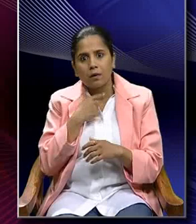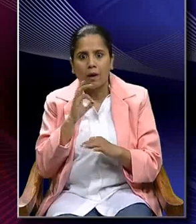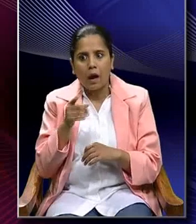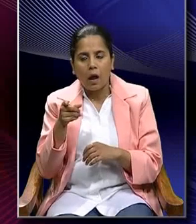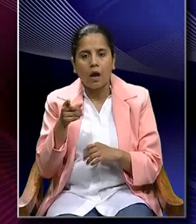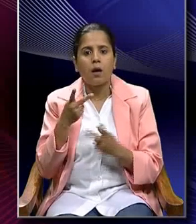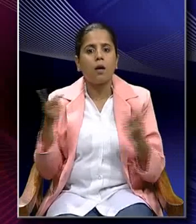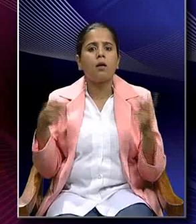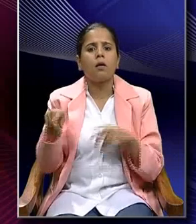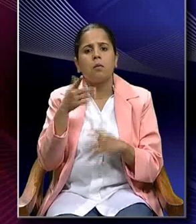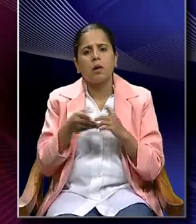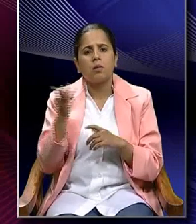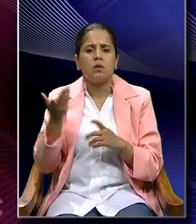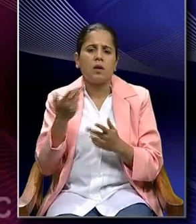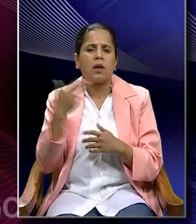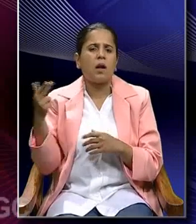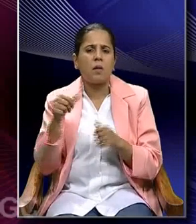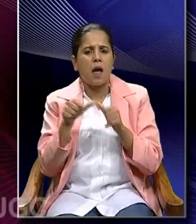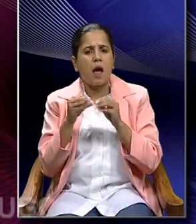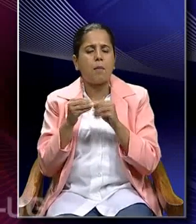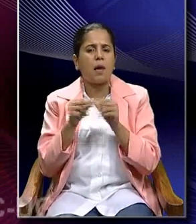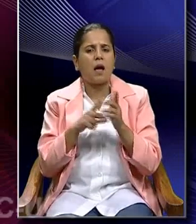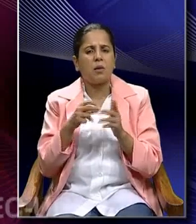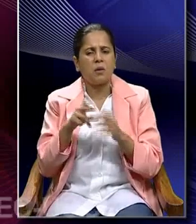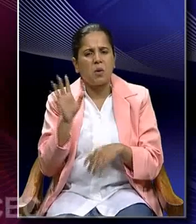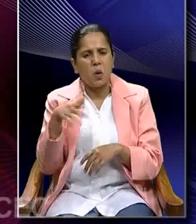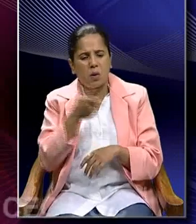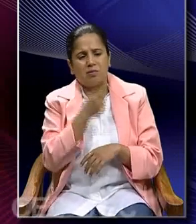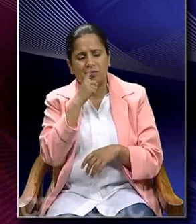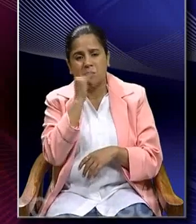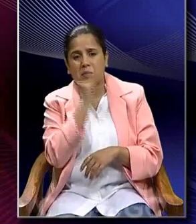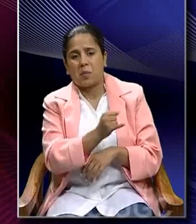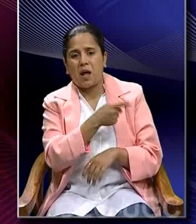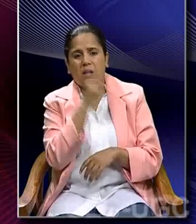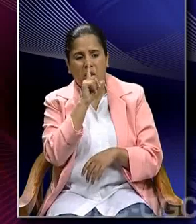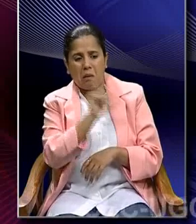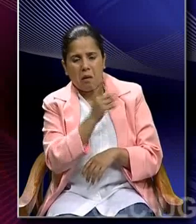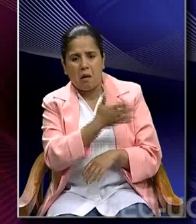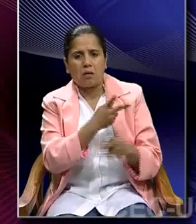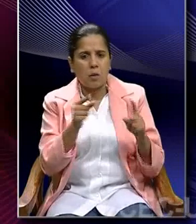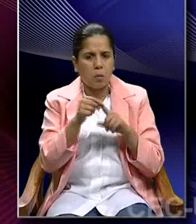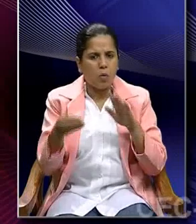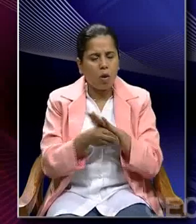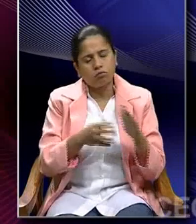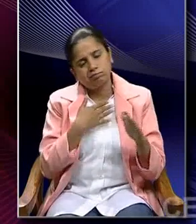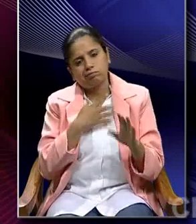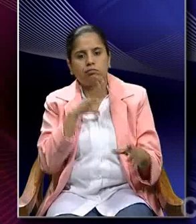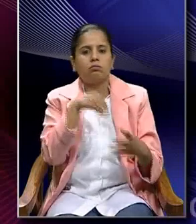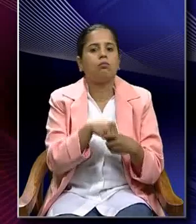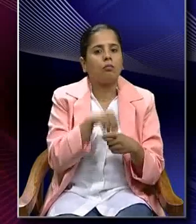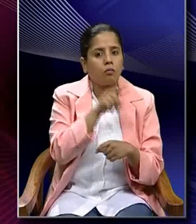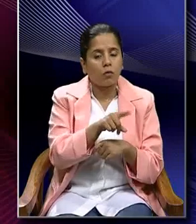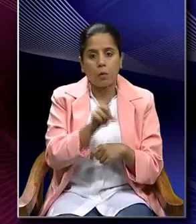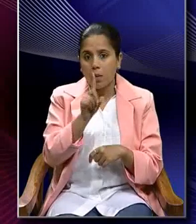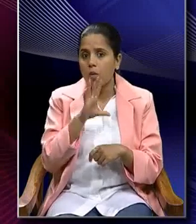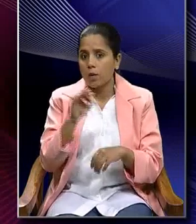what is called abandoned character, loose women, and join the ranks of the prostitution. Unfortunately, the